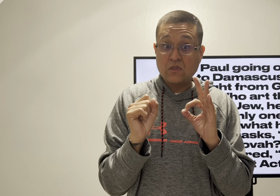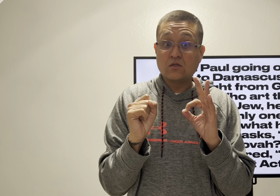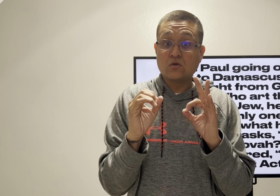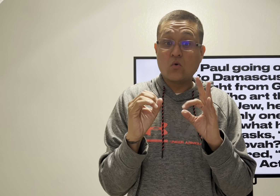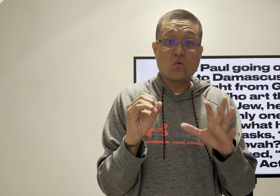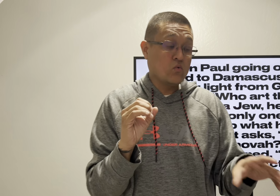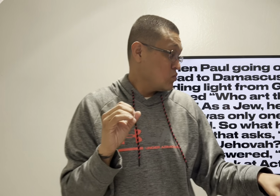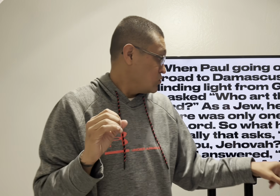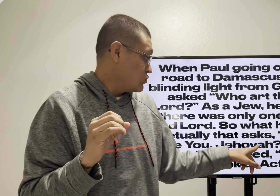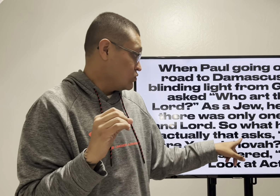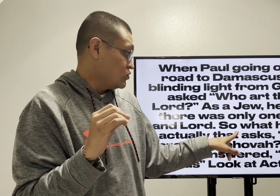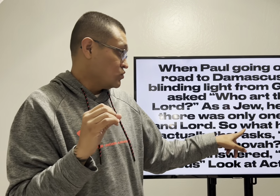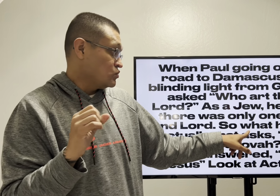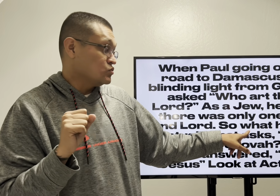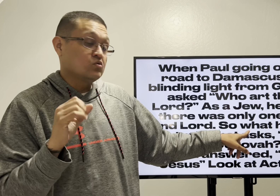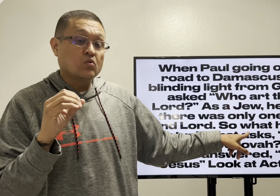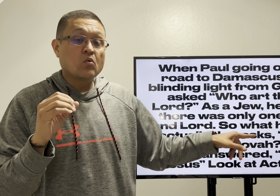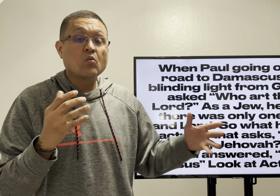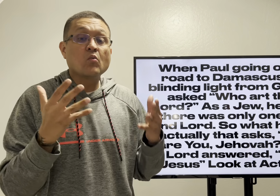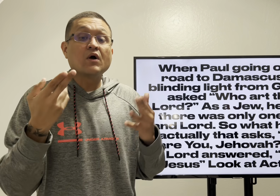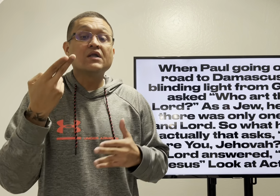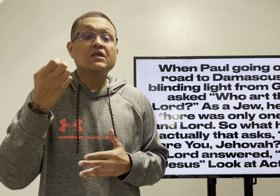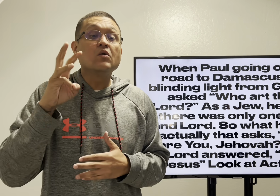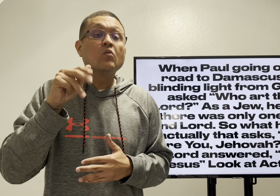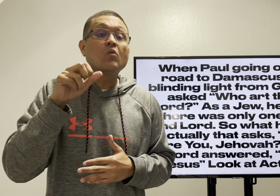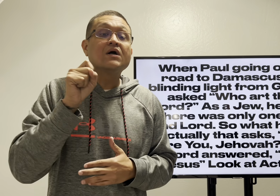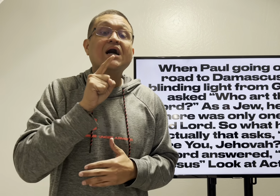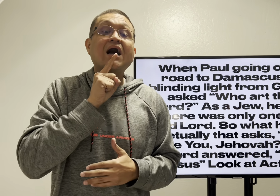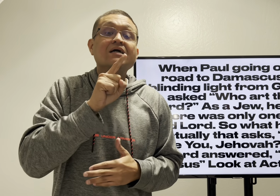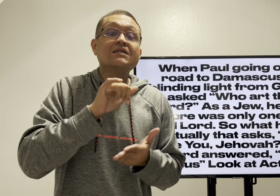So when you hear Jehovah, that's talking about the Lord, that's talking about God.